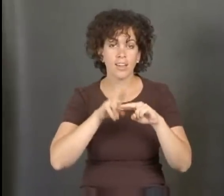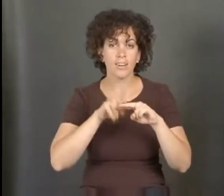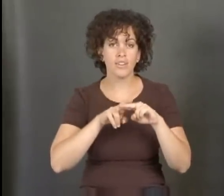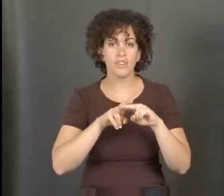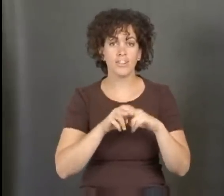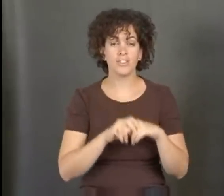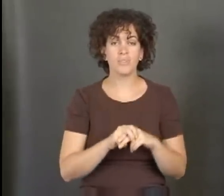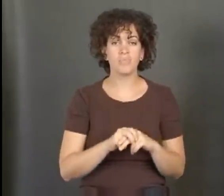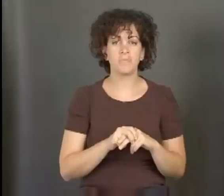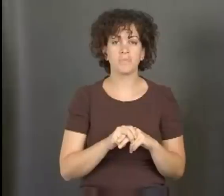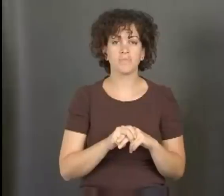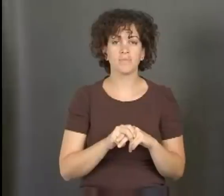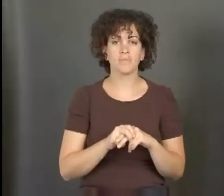Chair.